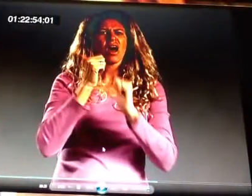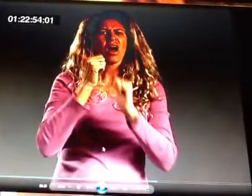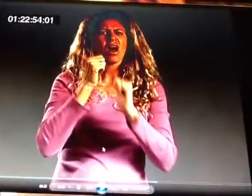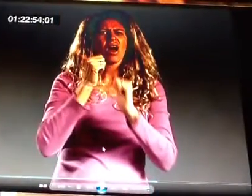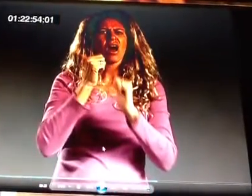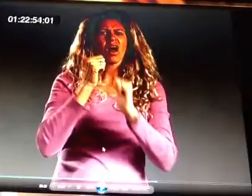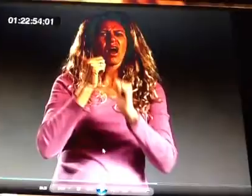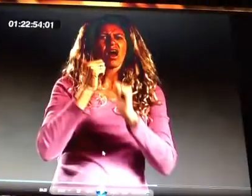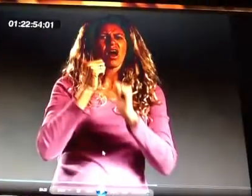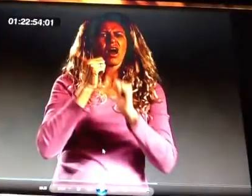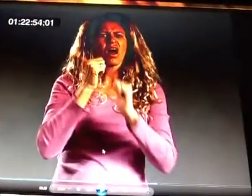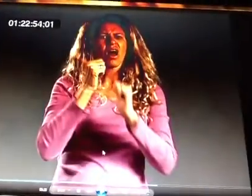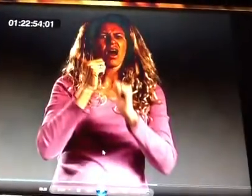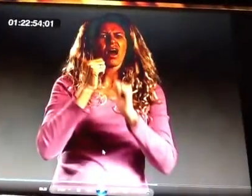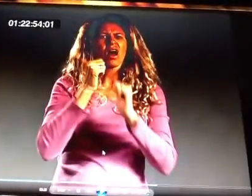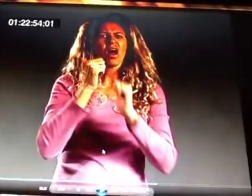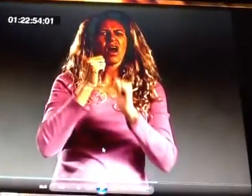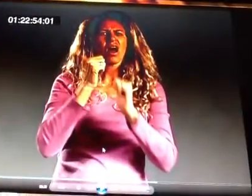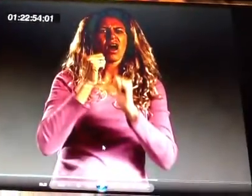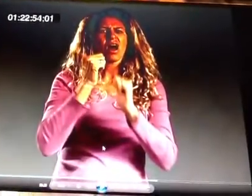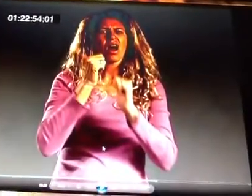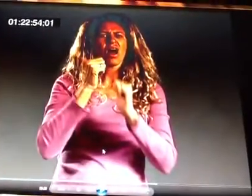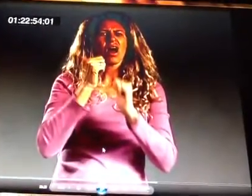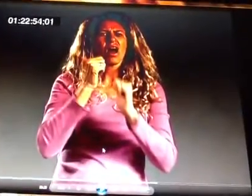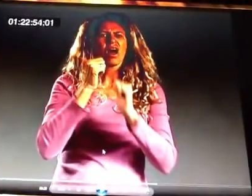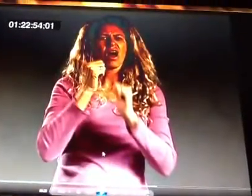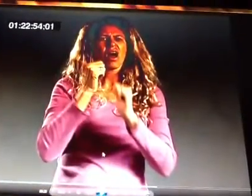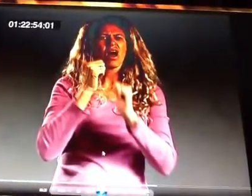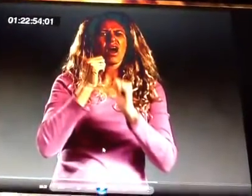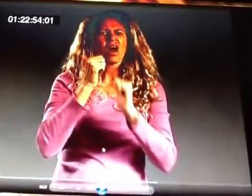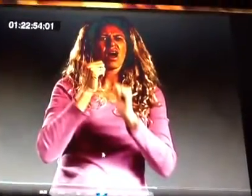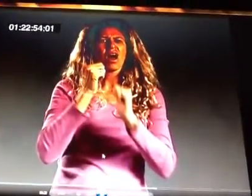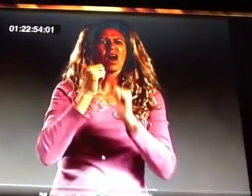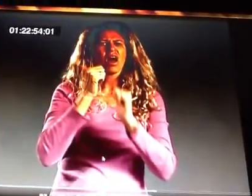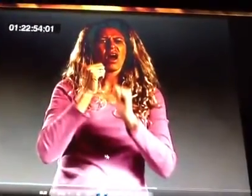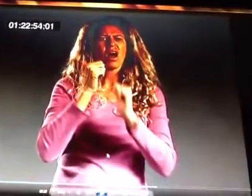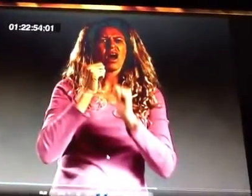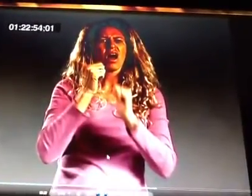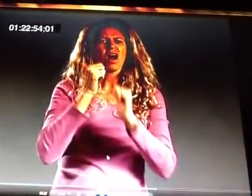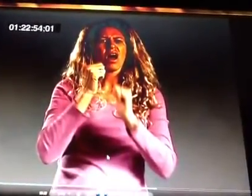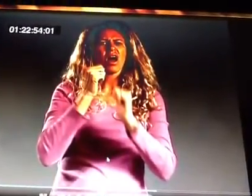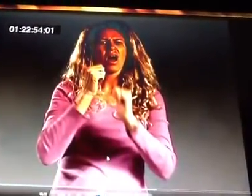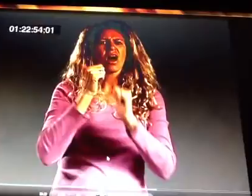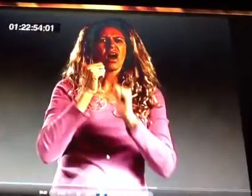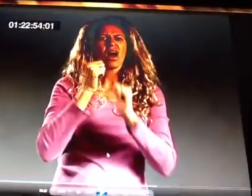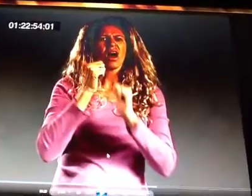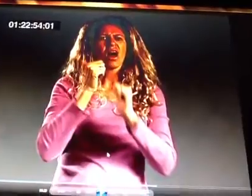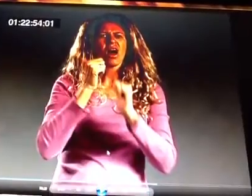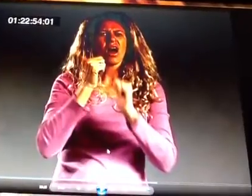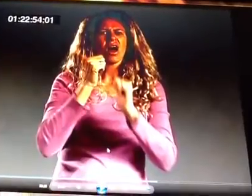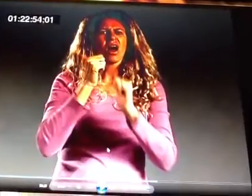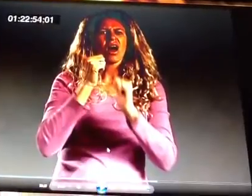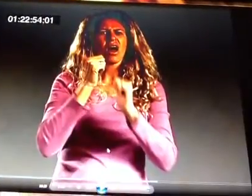My backyard is really green and lush. There's a lot of trees everywhere. I have a fig tree, I have three lemon trees, I have a